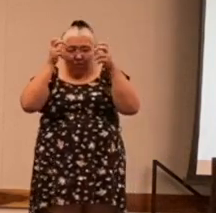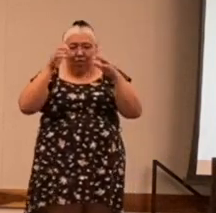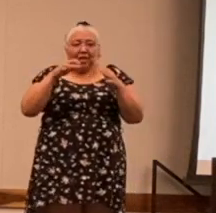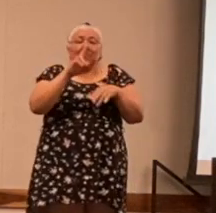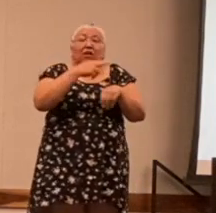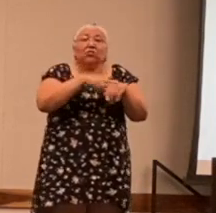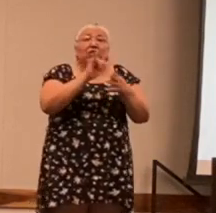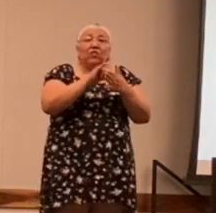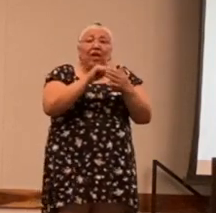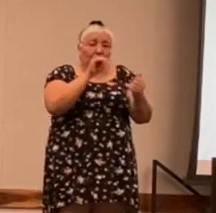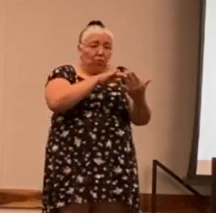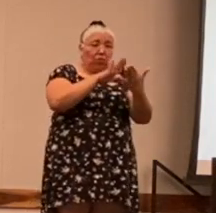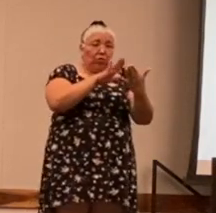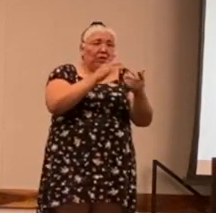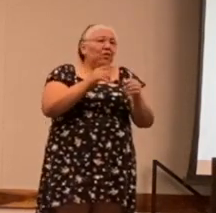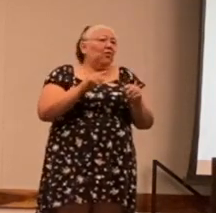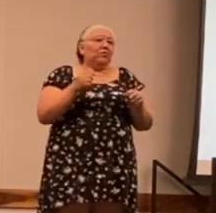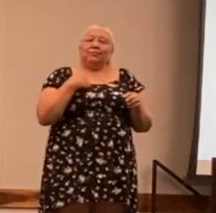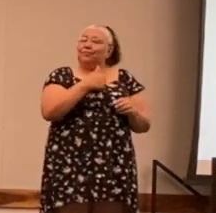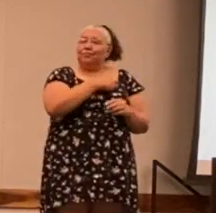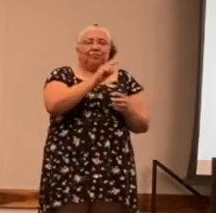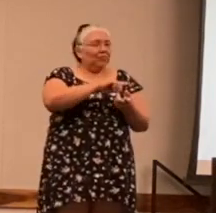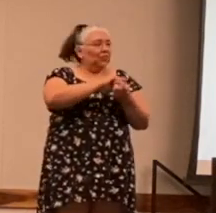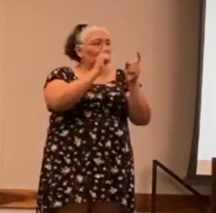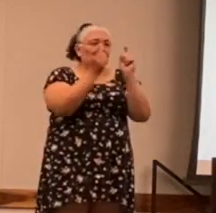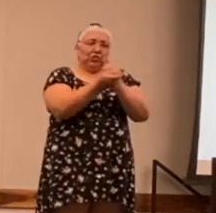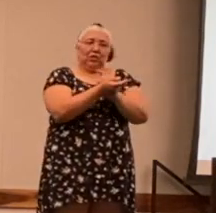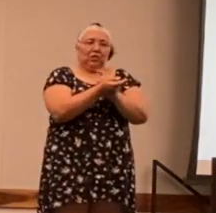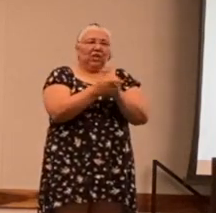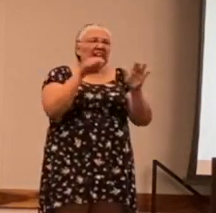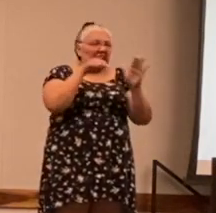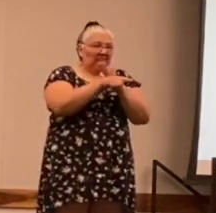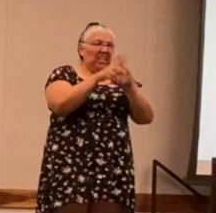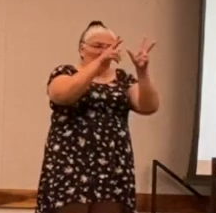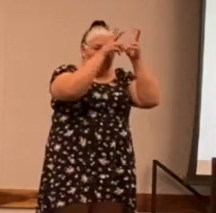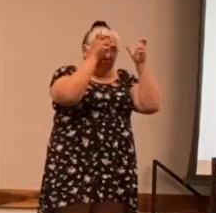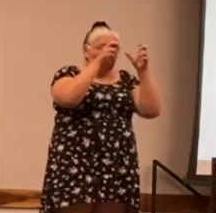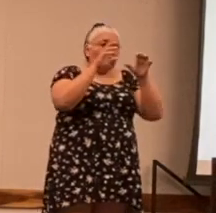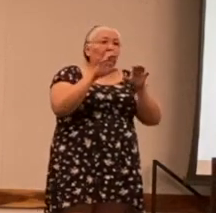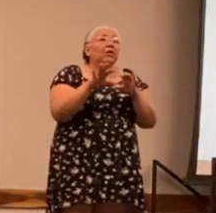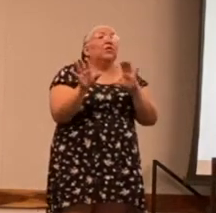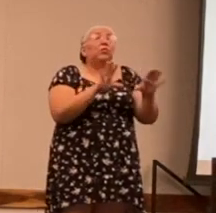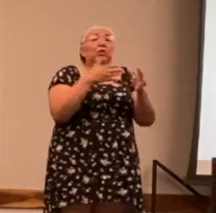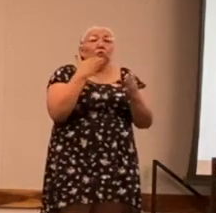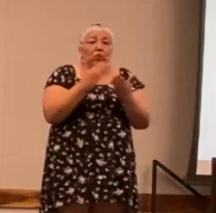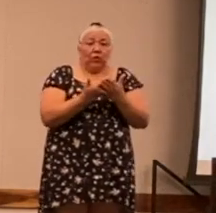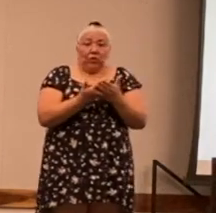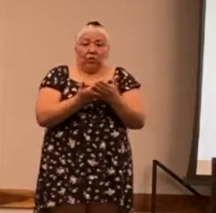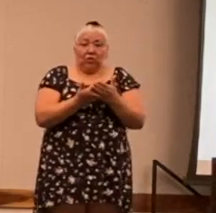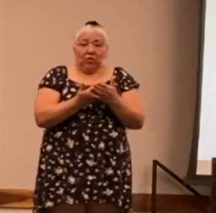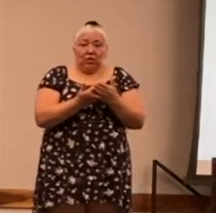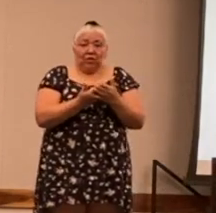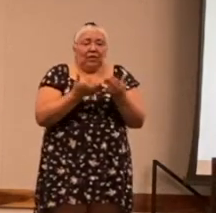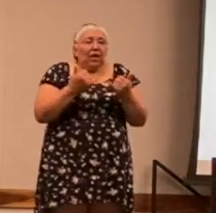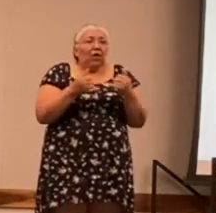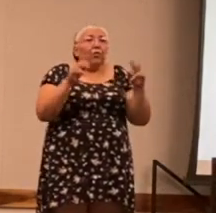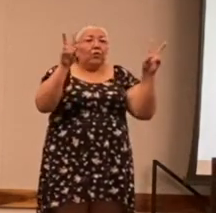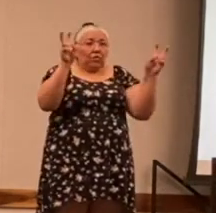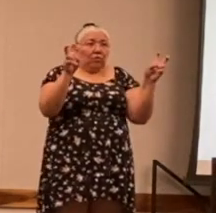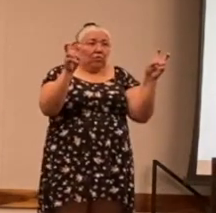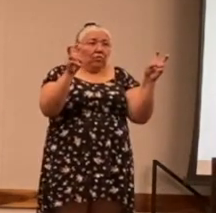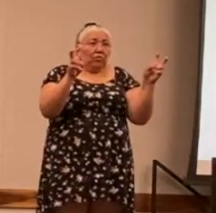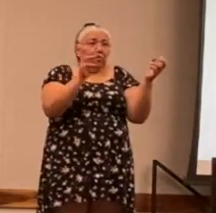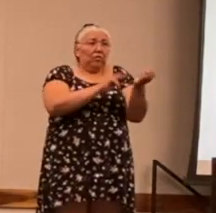feels, we need to flip the script on evil and kill it by doing good. I want to put a quote up here by